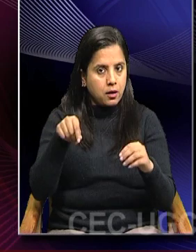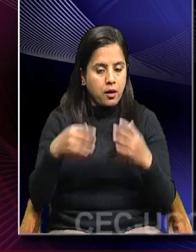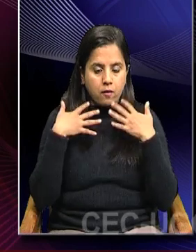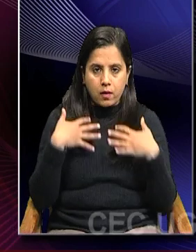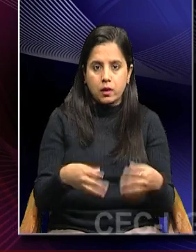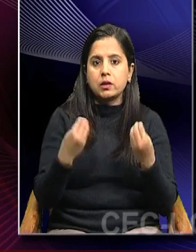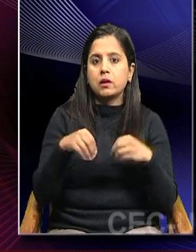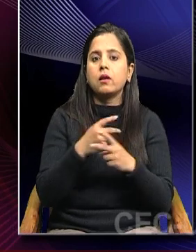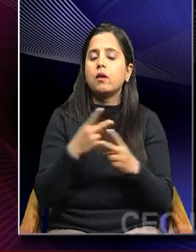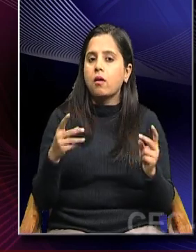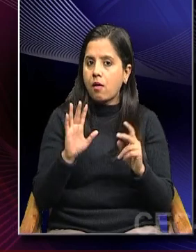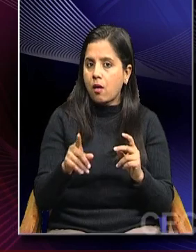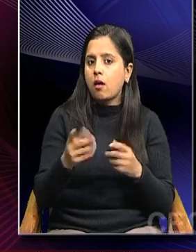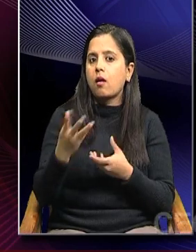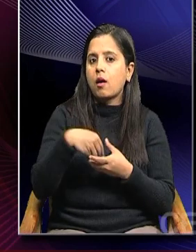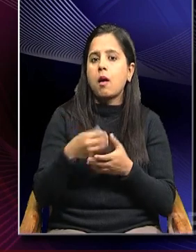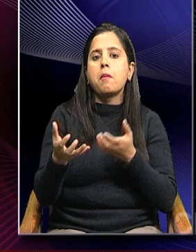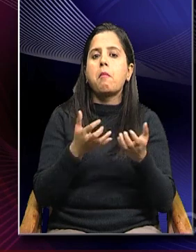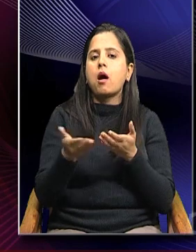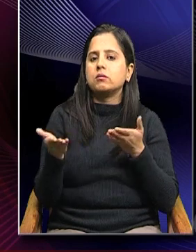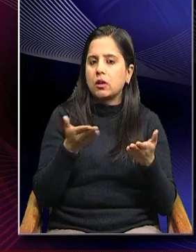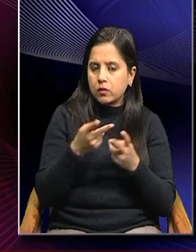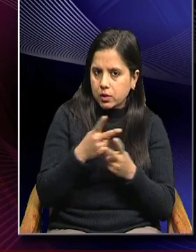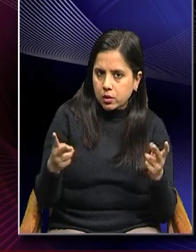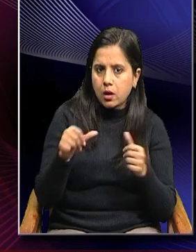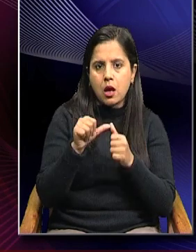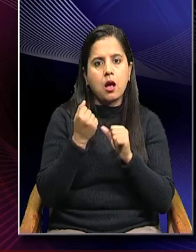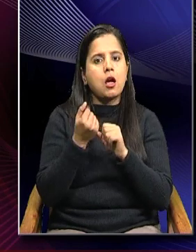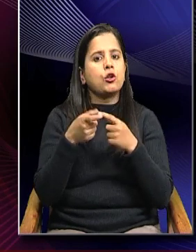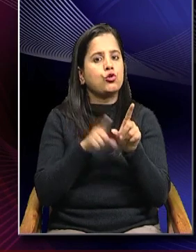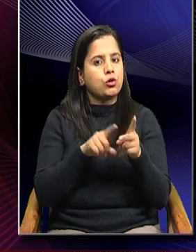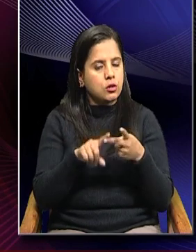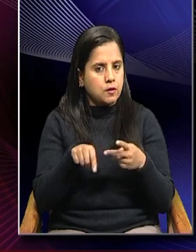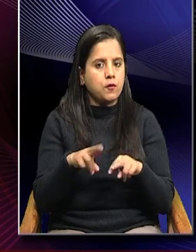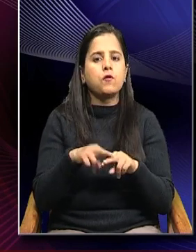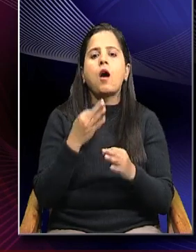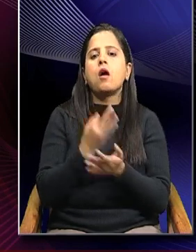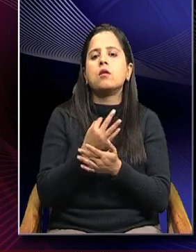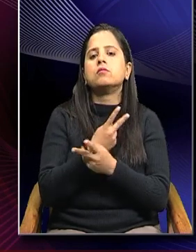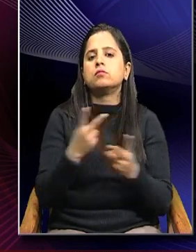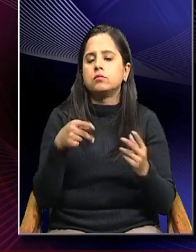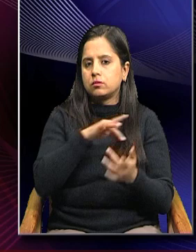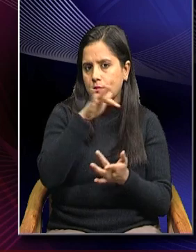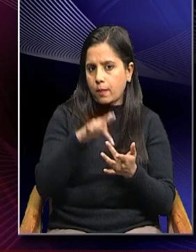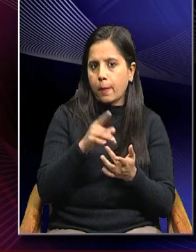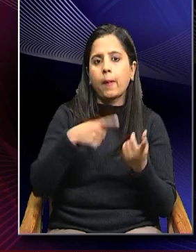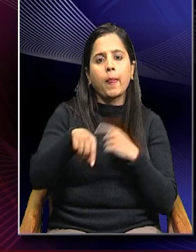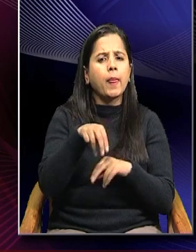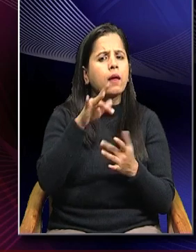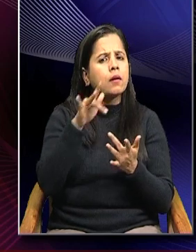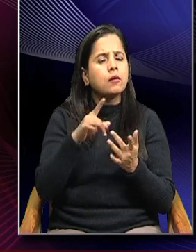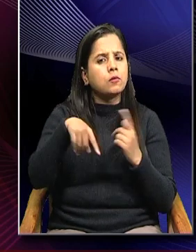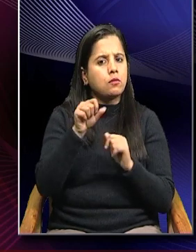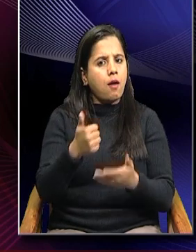distribution firms, they include marketing services agencies, financial intermediaries. So these intermediaries, they are there